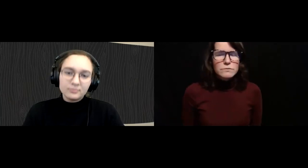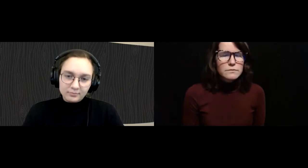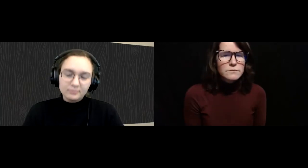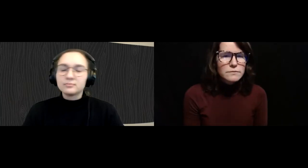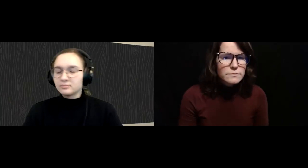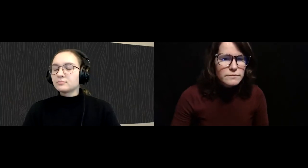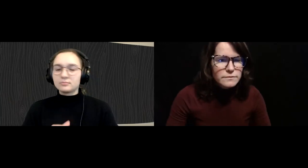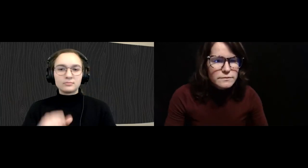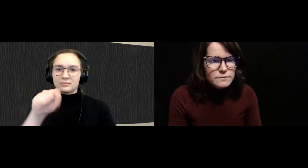own different levels. So.